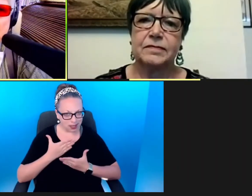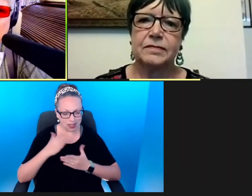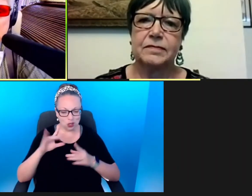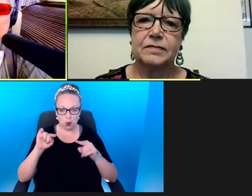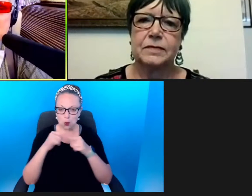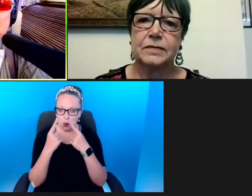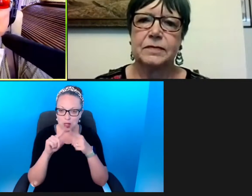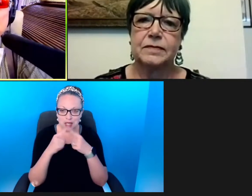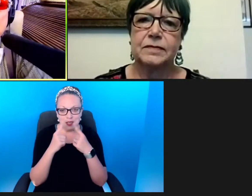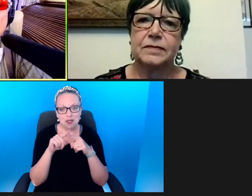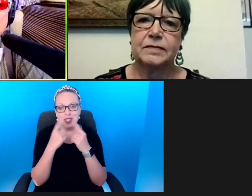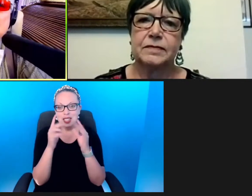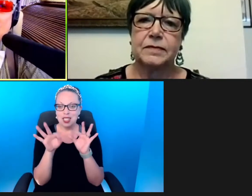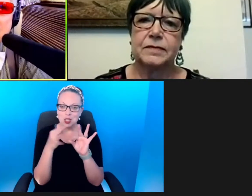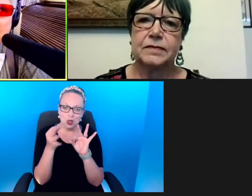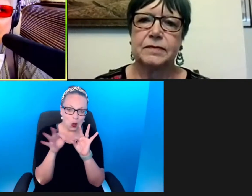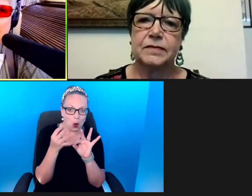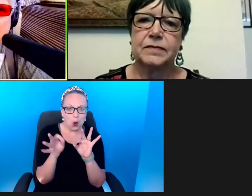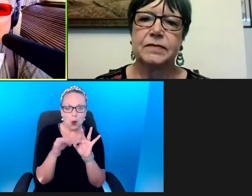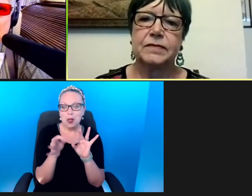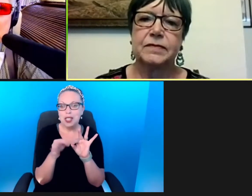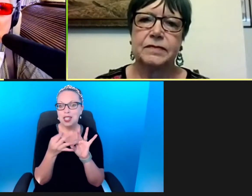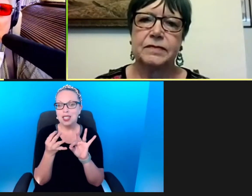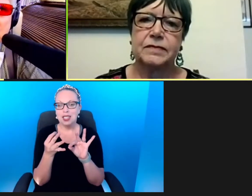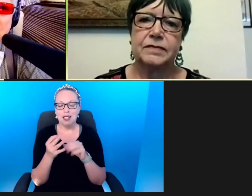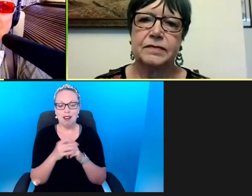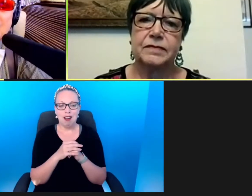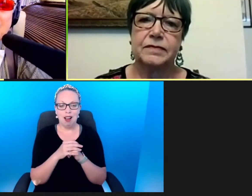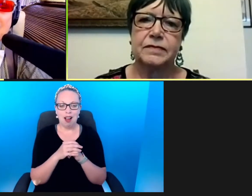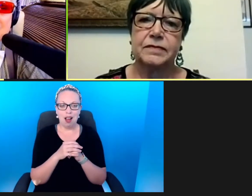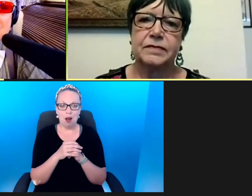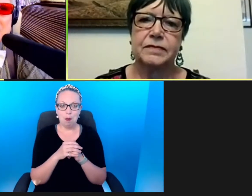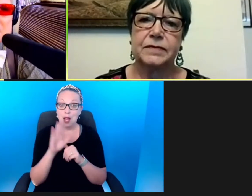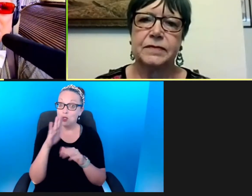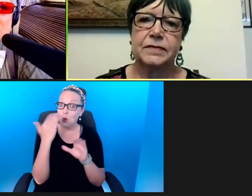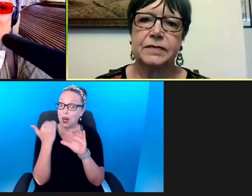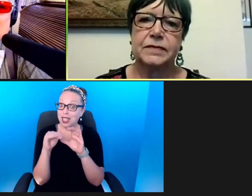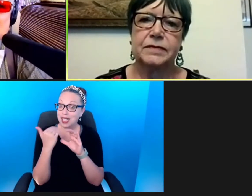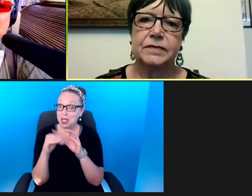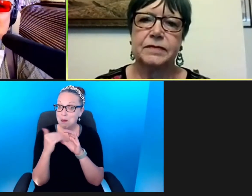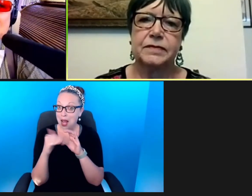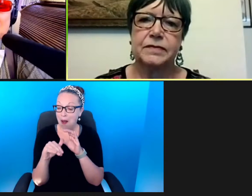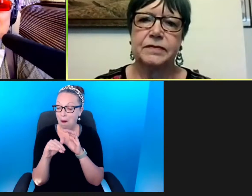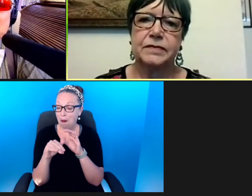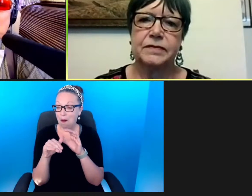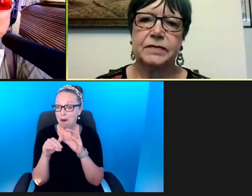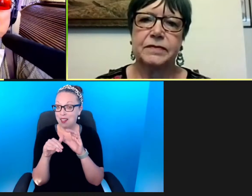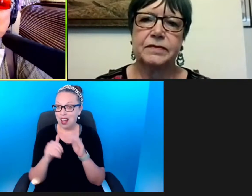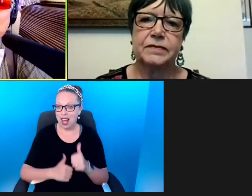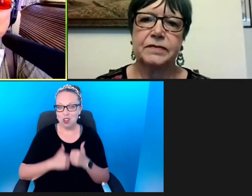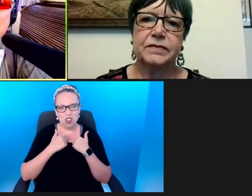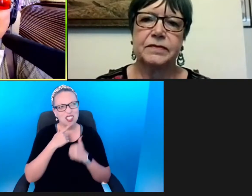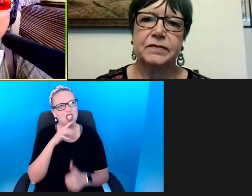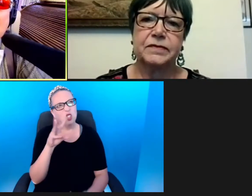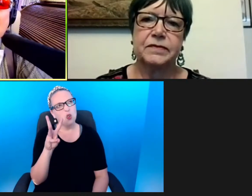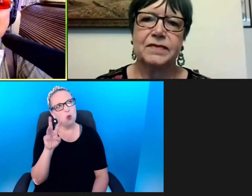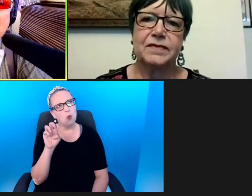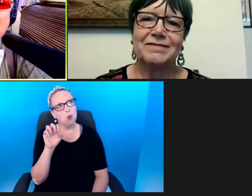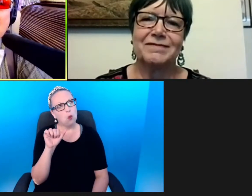weaving. I mean, even your email handle is weave